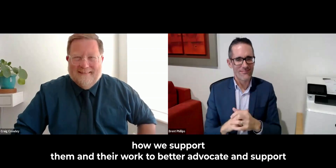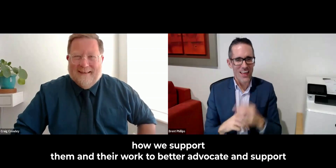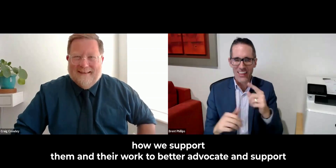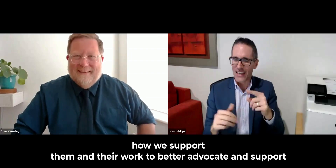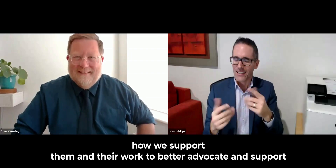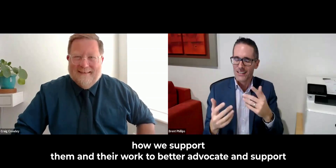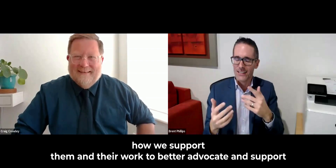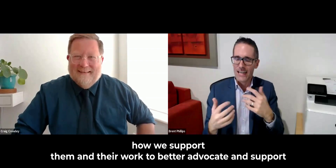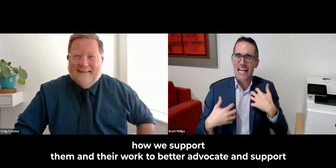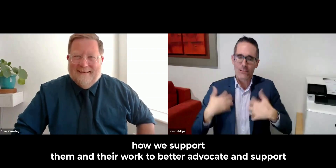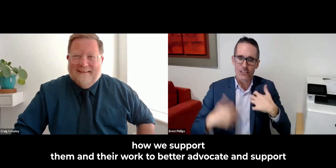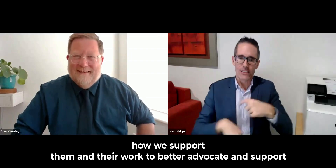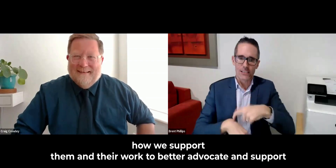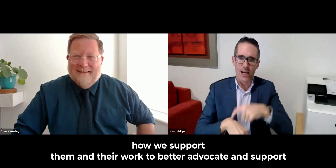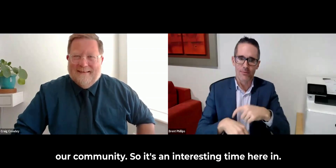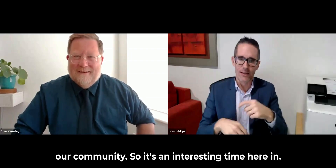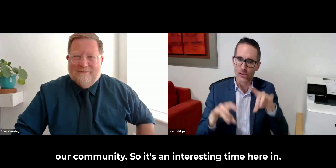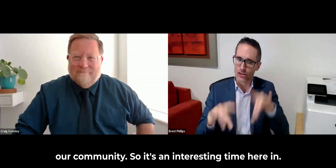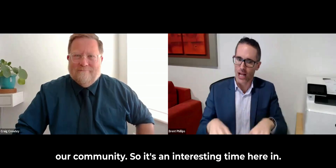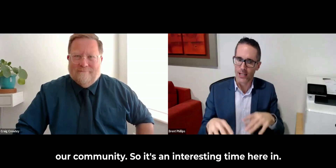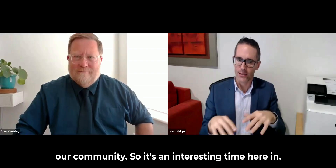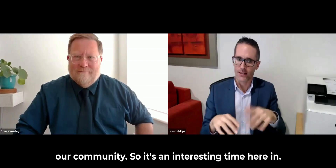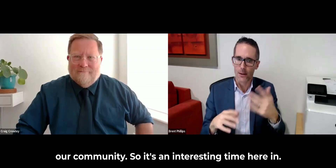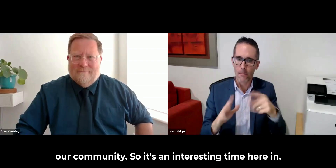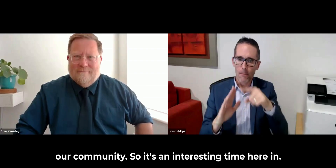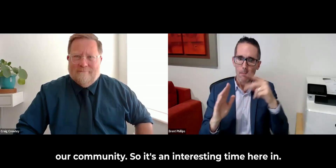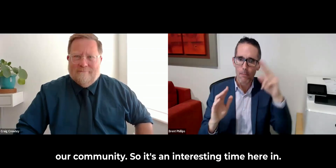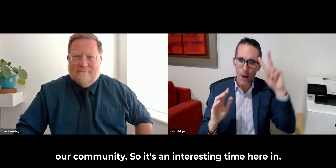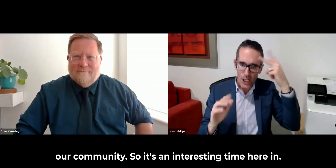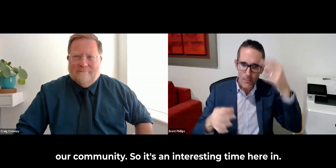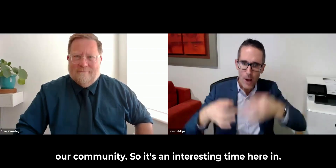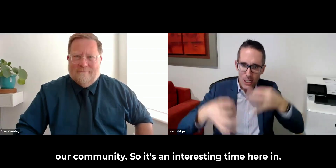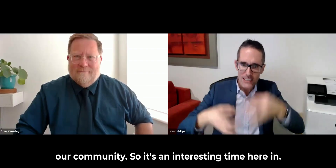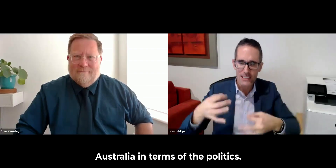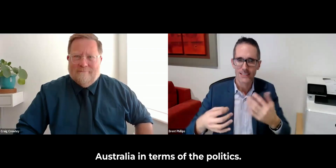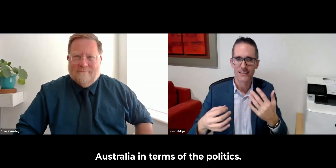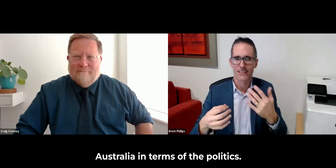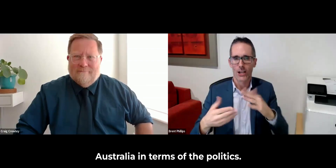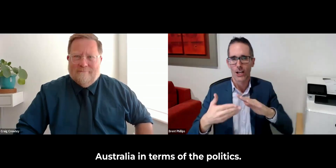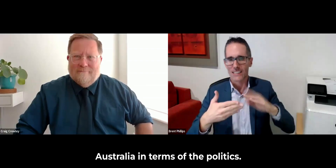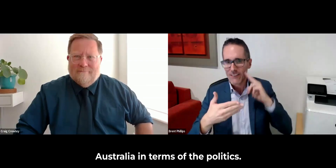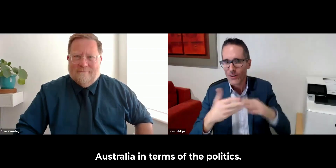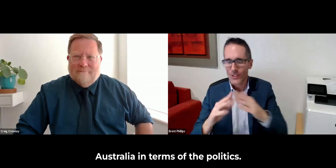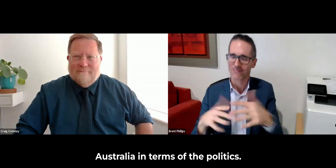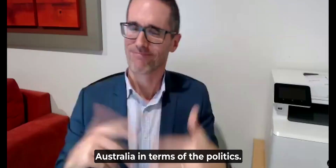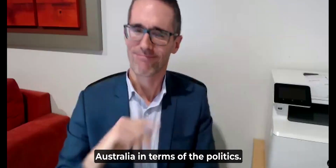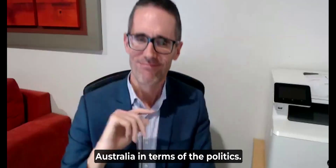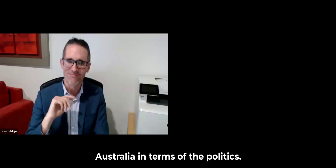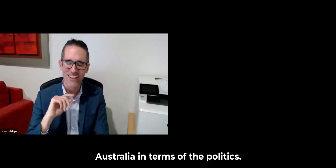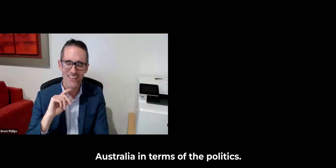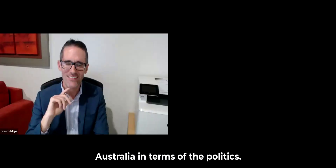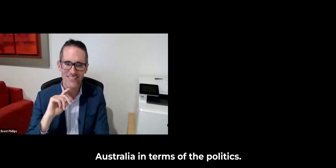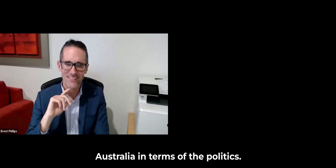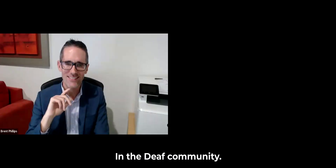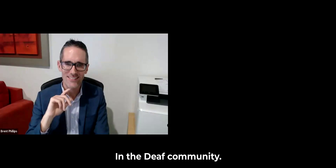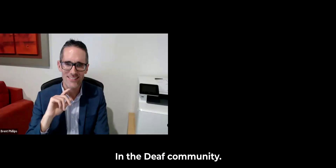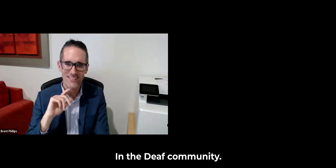better advocate and support our community. So it's an interesting time here in Australia in terms of the politics in the